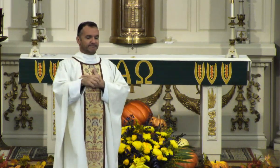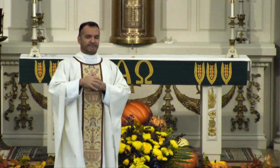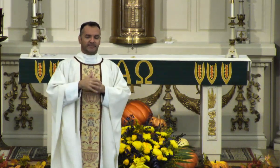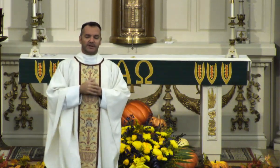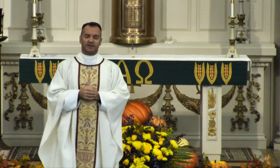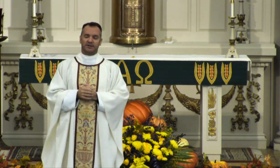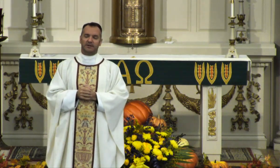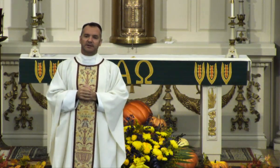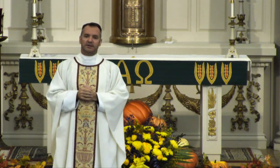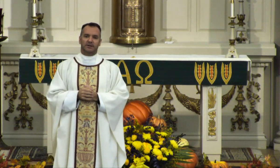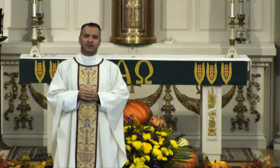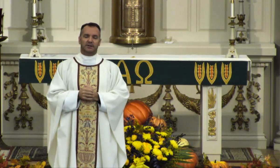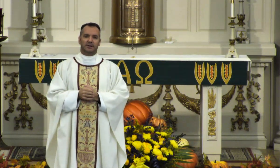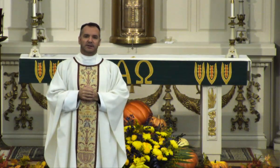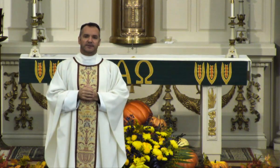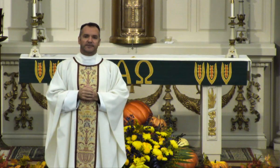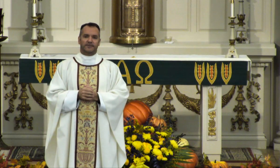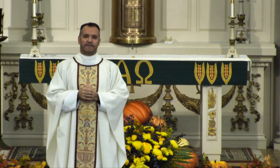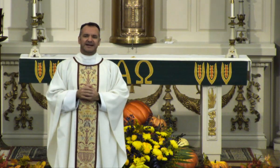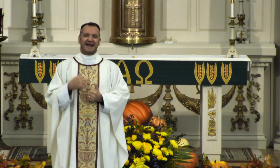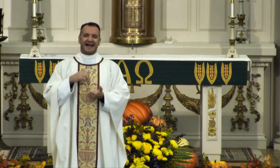Love brings peace.